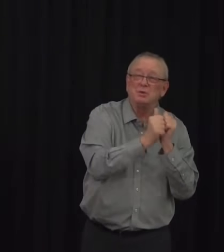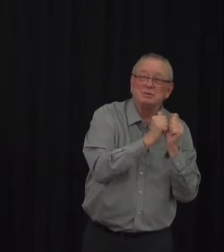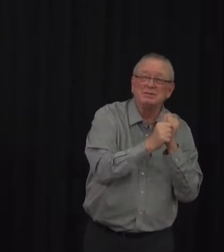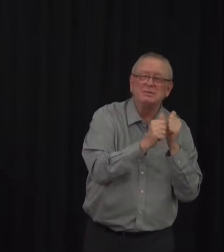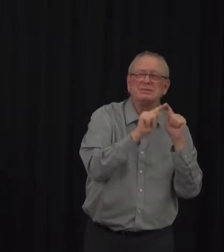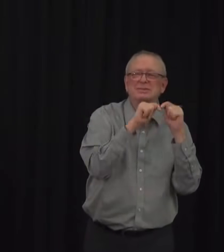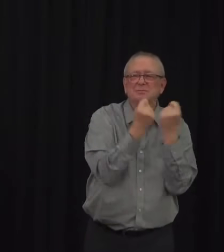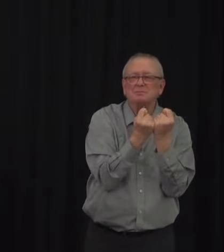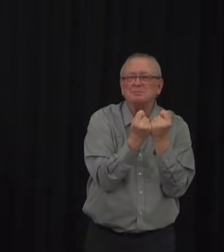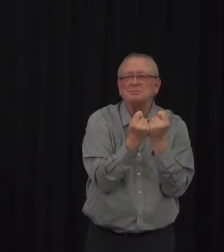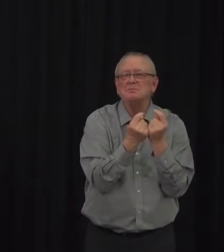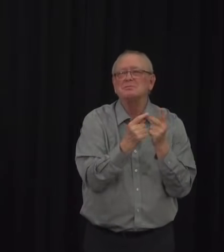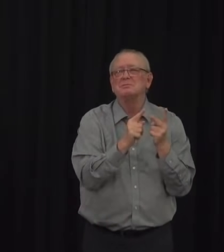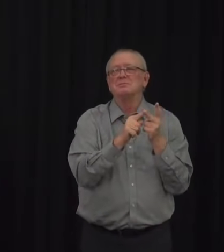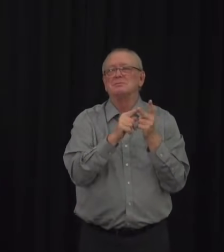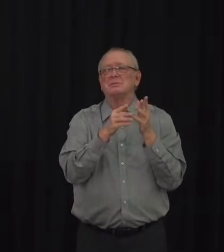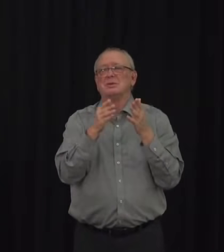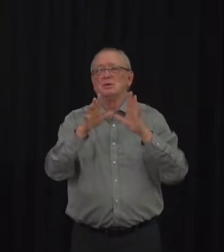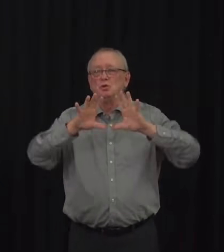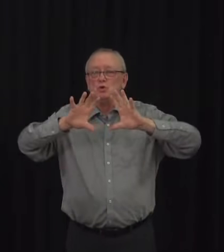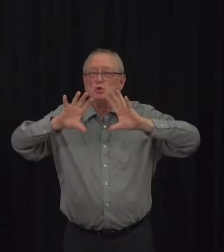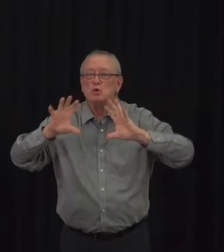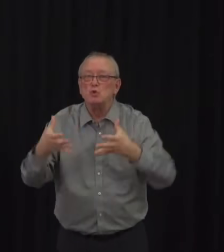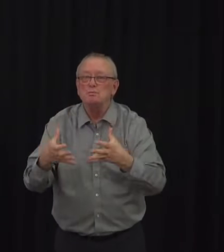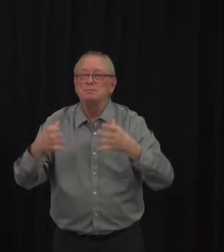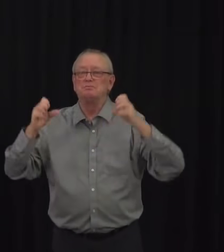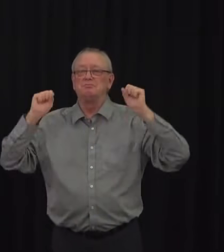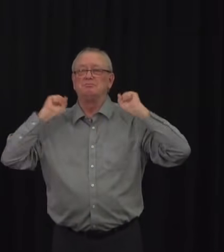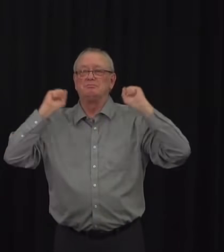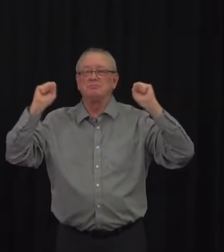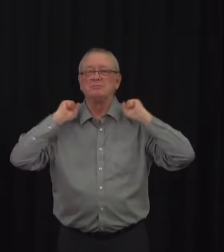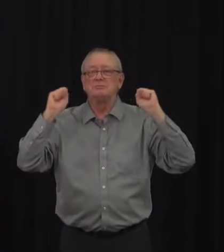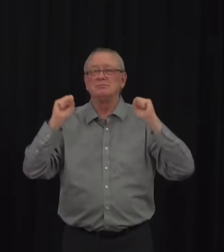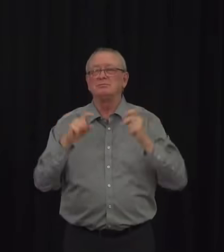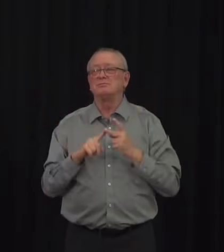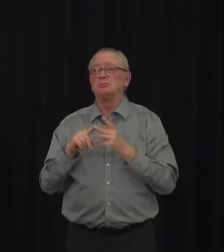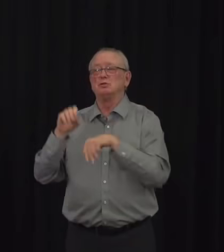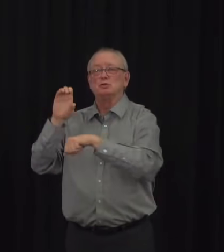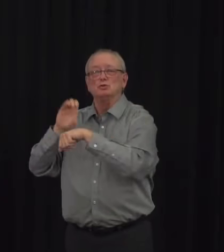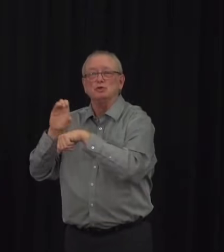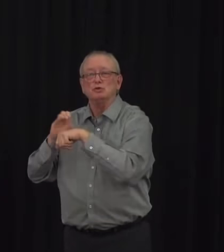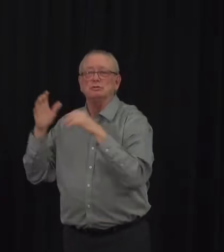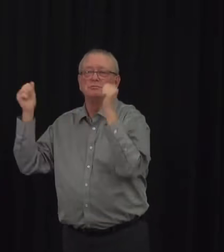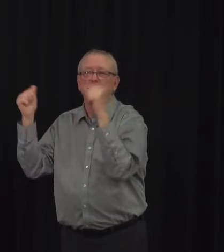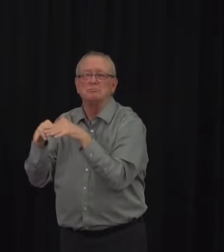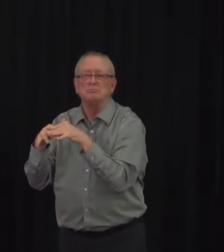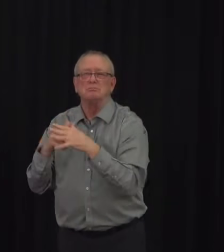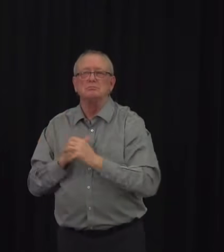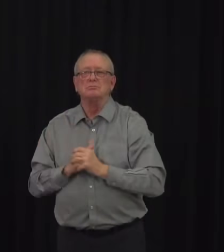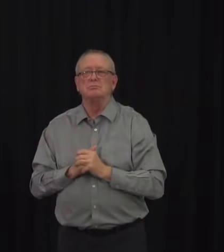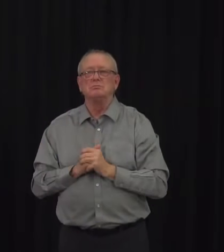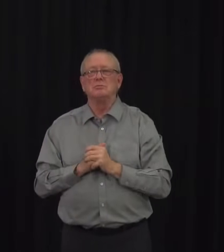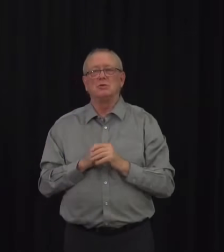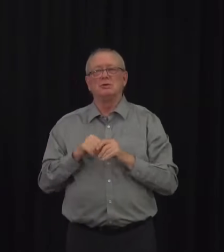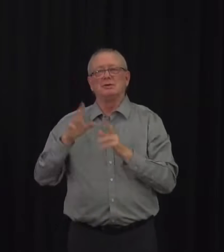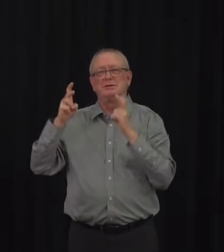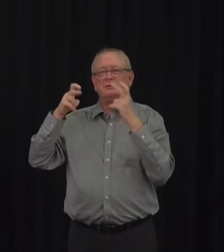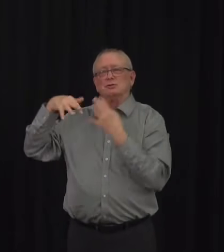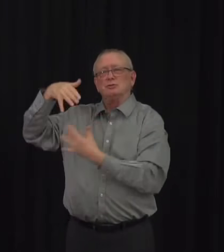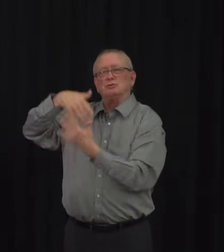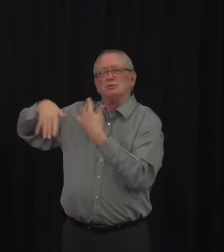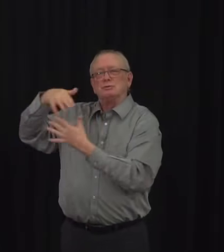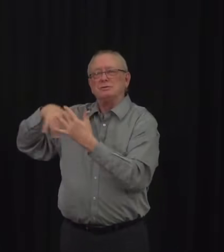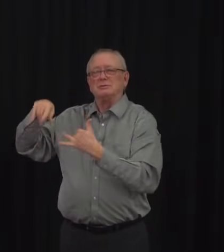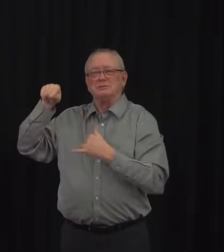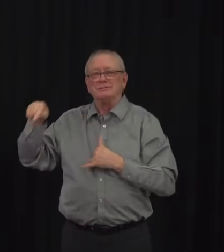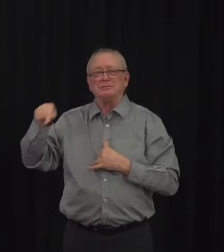sports, like fitness, group fitness activities, worship, those and social gatherings. Those are the types of events and